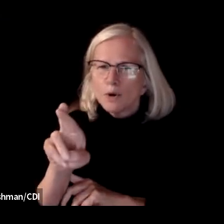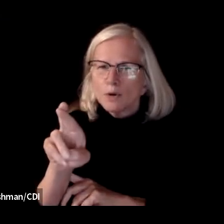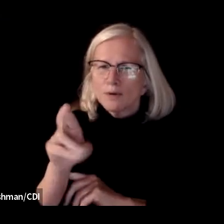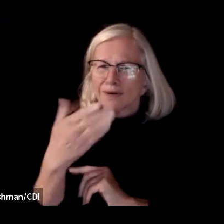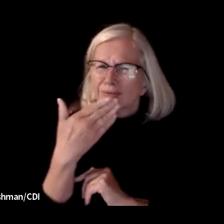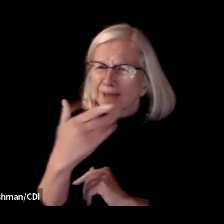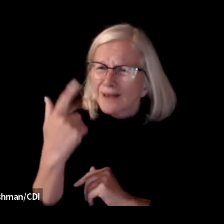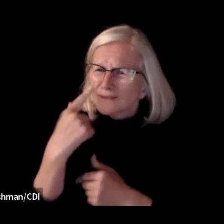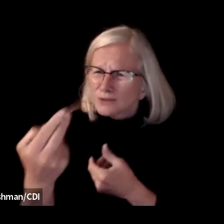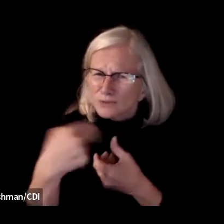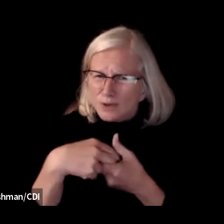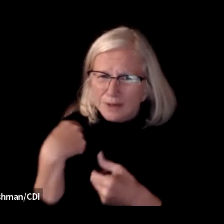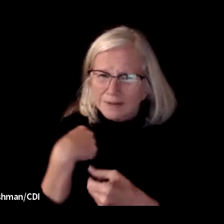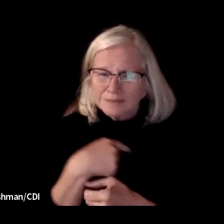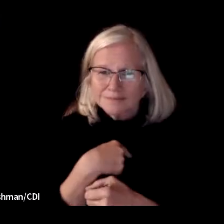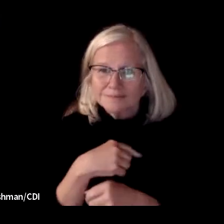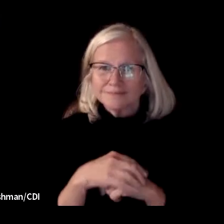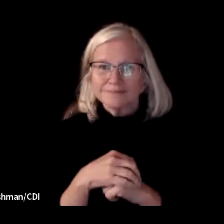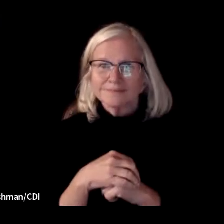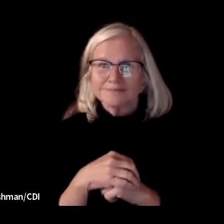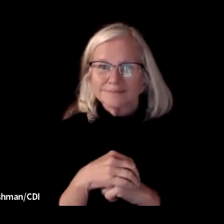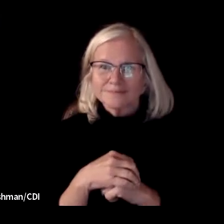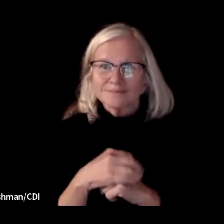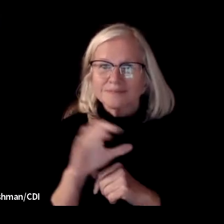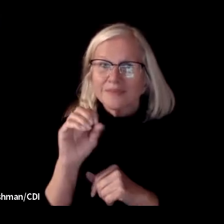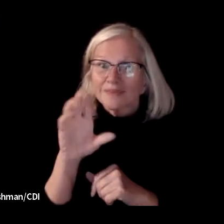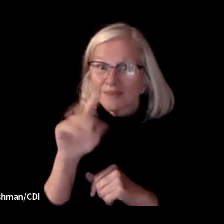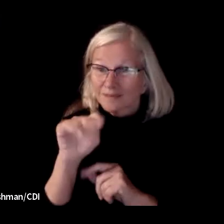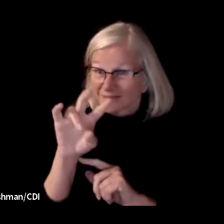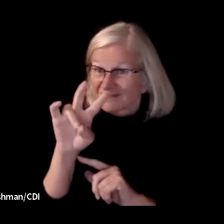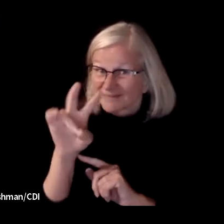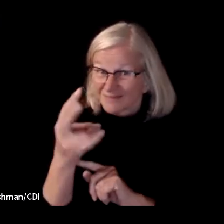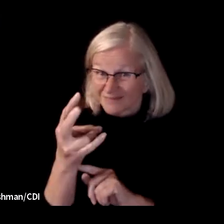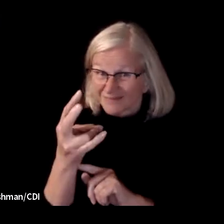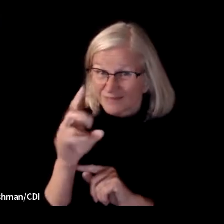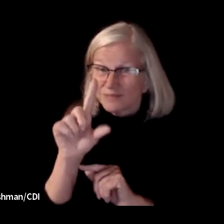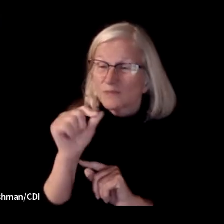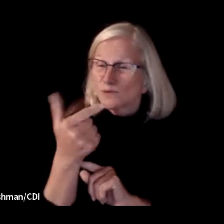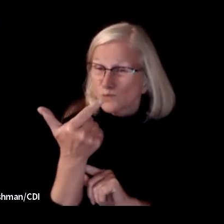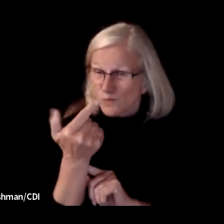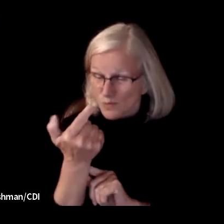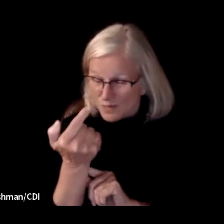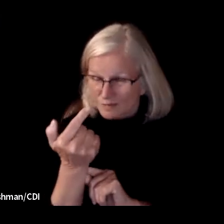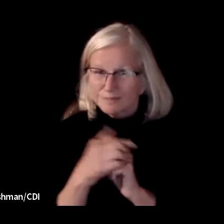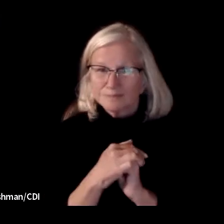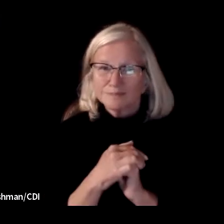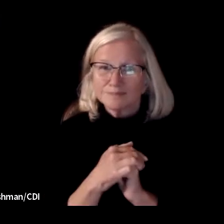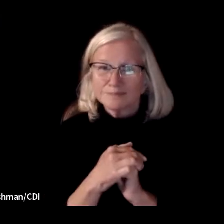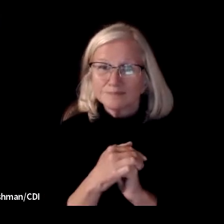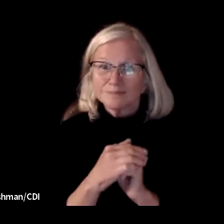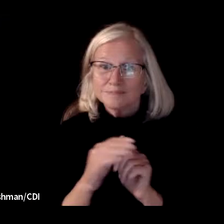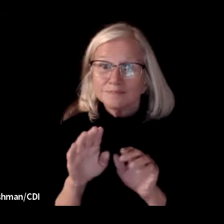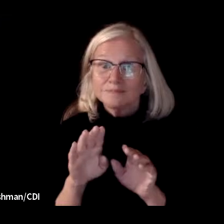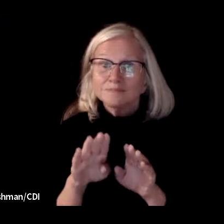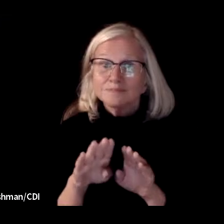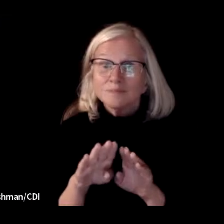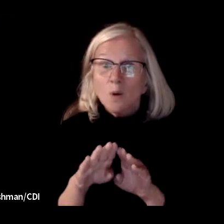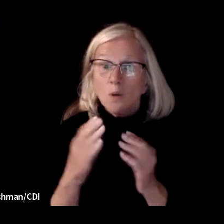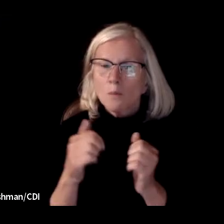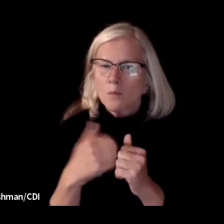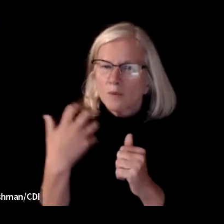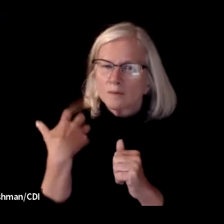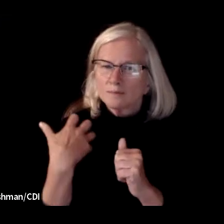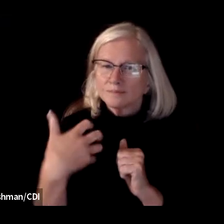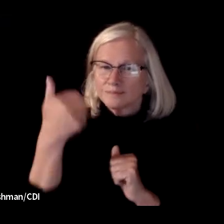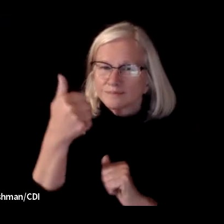briefing for October 7th, 2021. We'll start today with opening comments from Health Commissioner Jan Malcolm, followed by comments from our